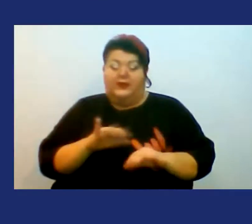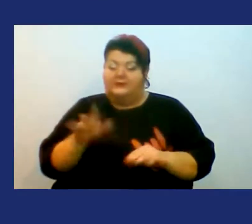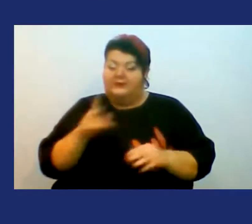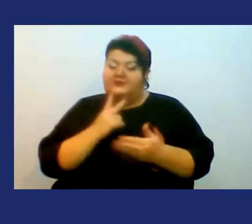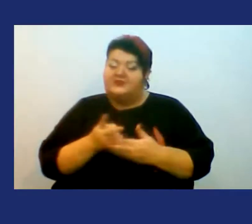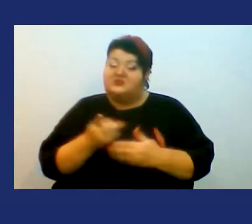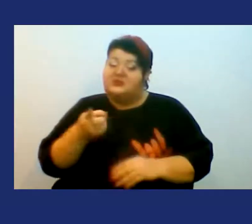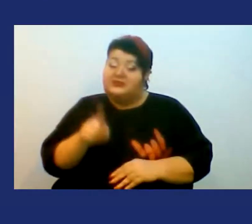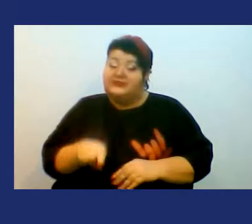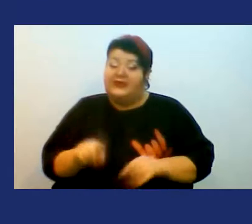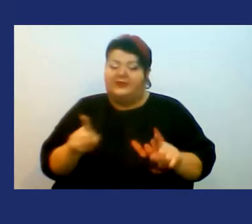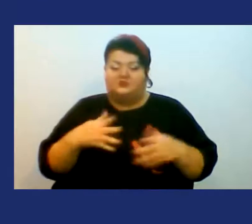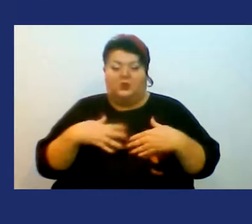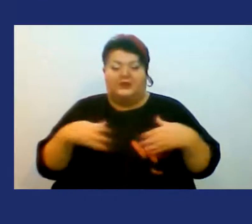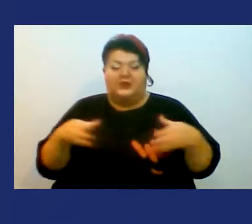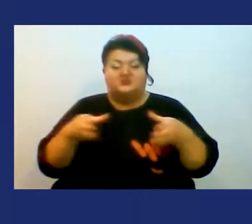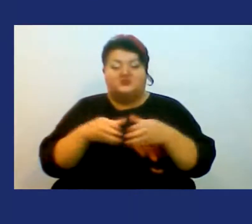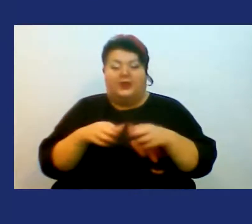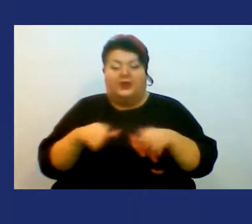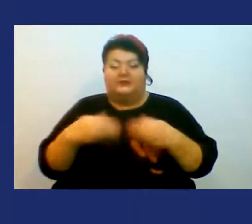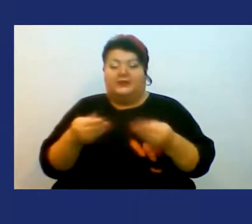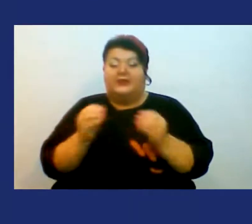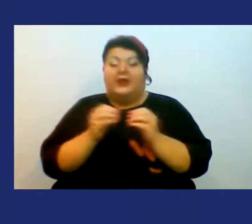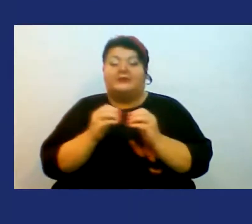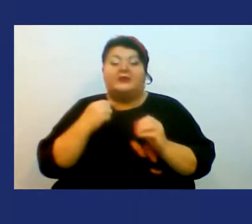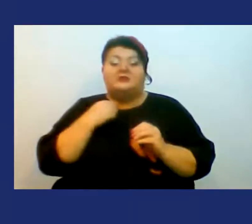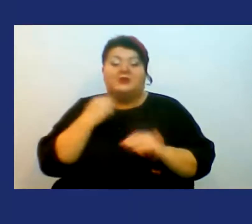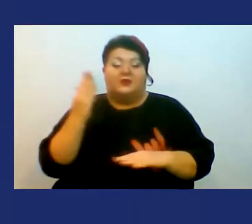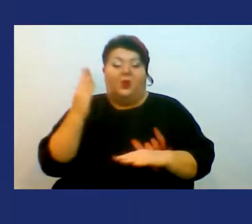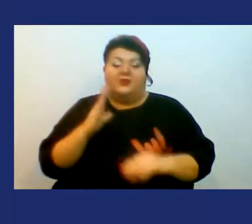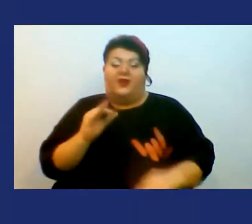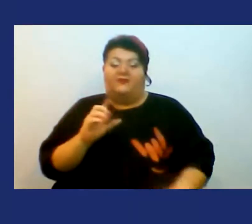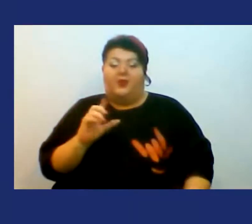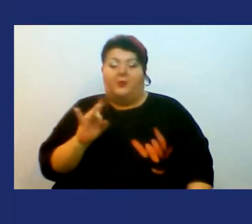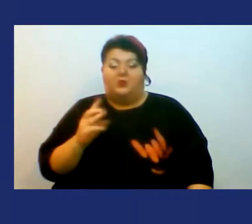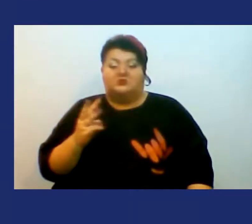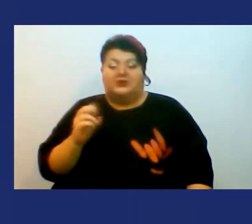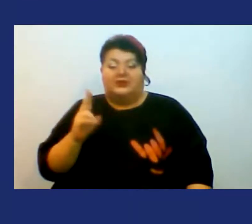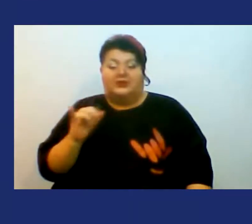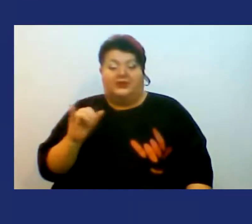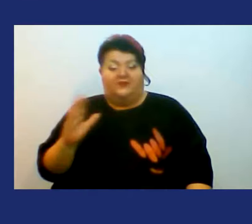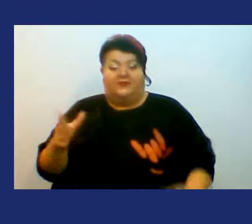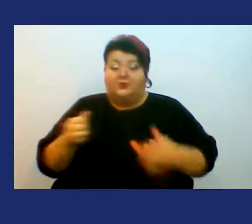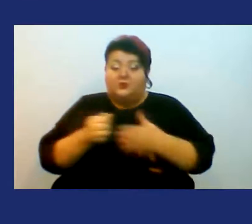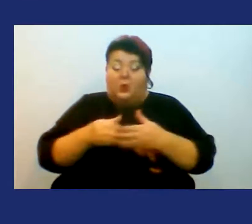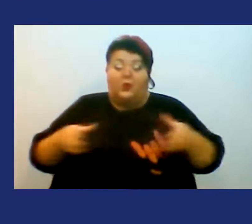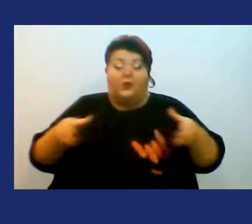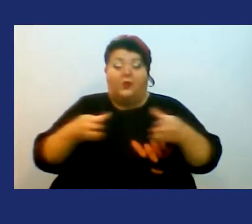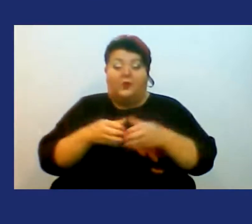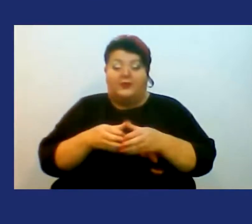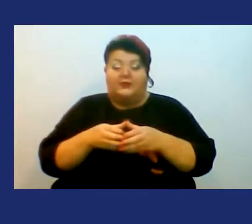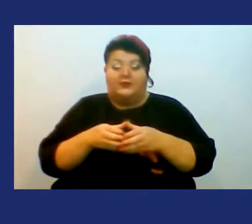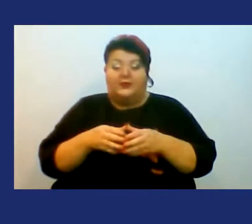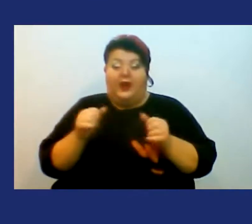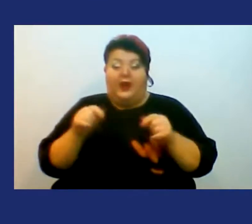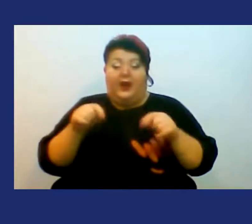something Beata talked about. Trump won here with less than 1% of the vote, or